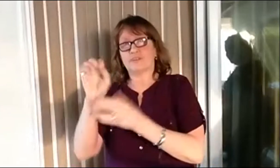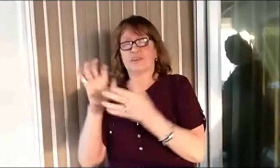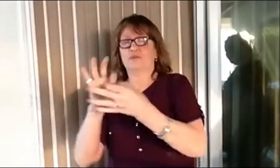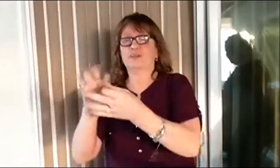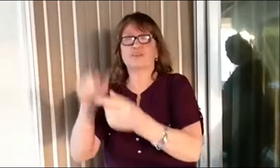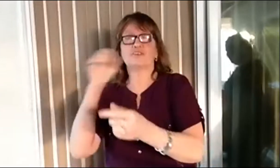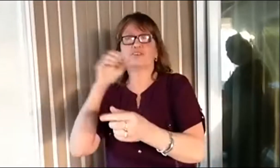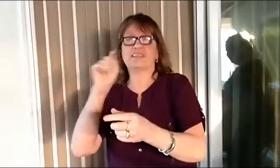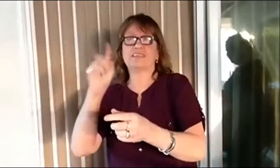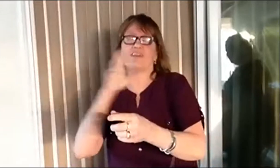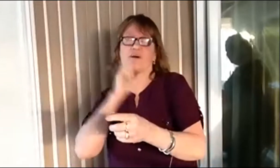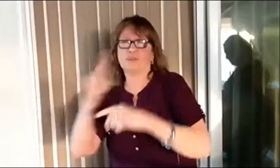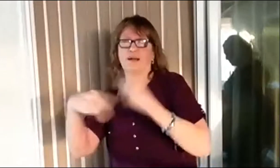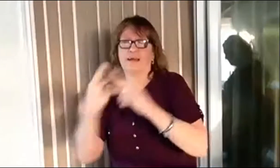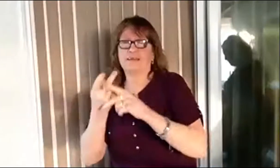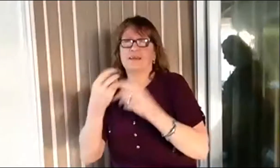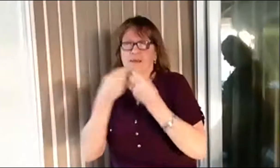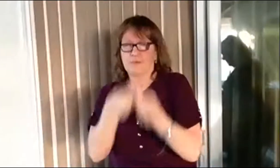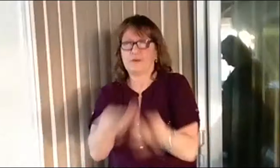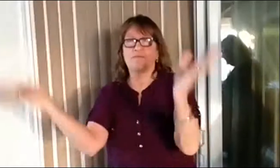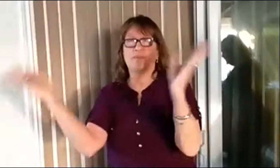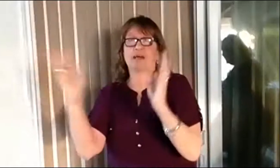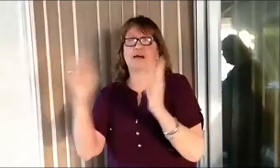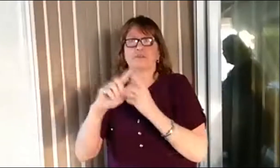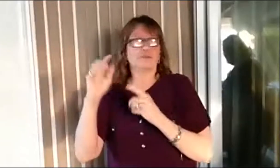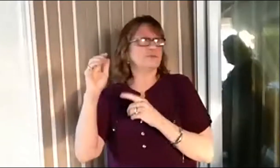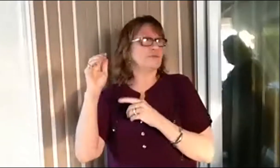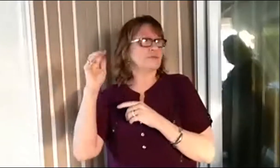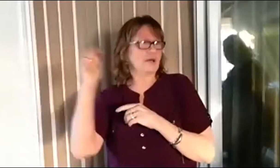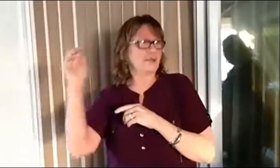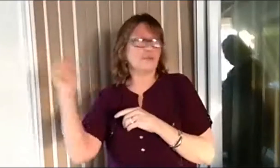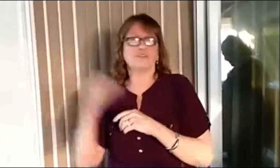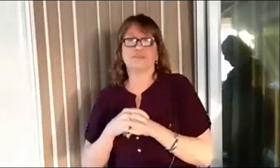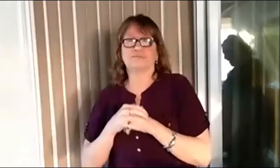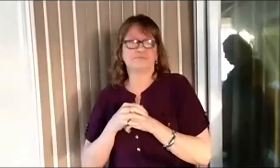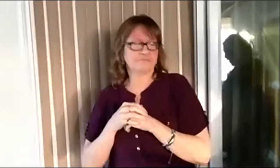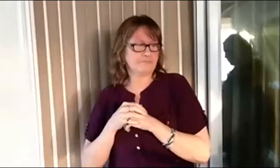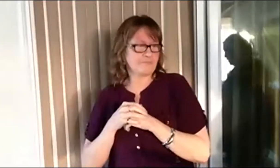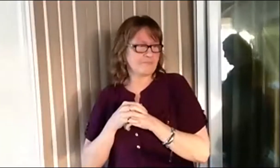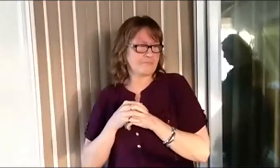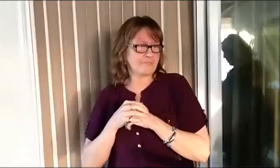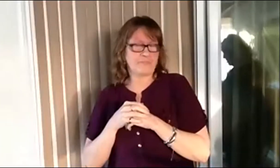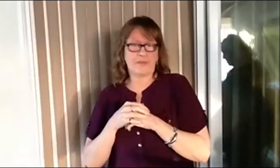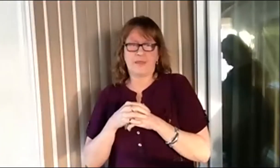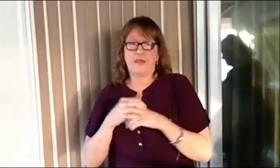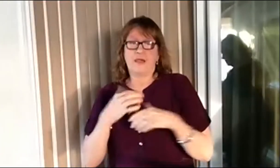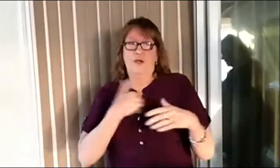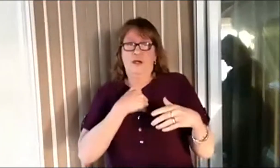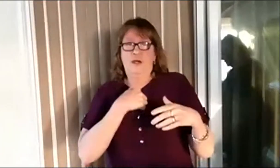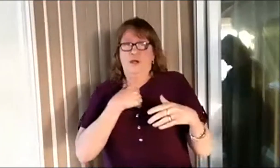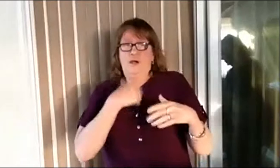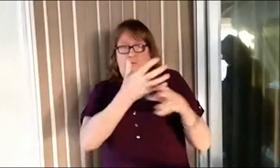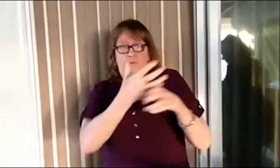Decoders that you do your TV, the old kind, gave those out to adults. Received the Lions Governor